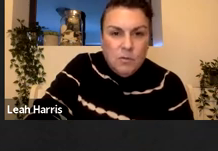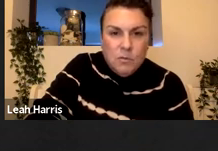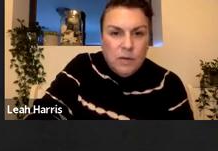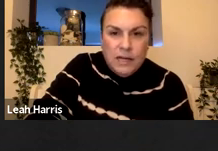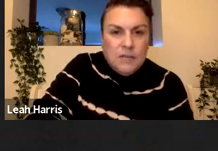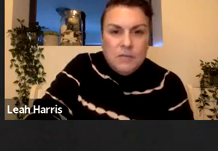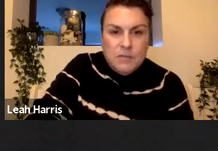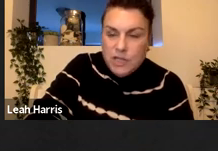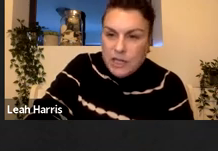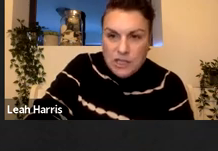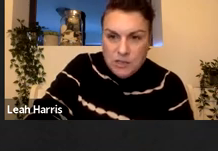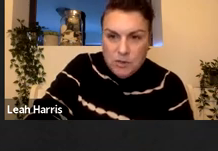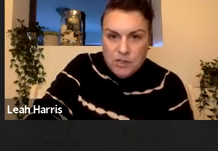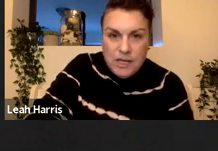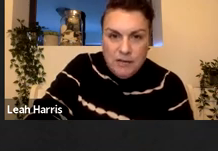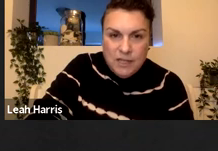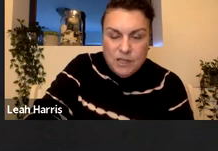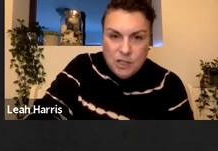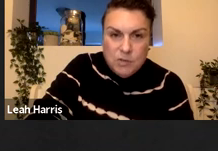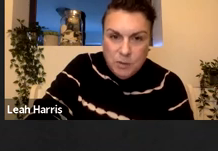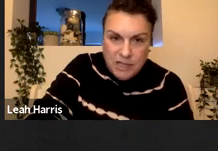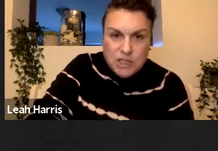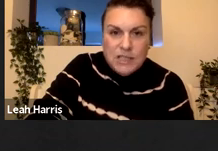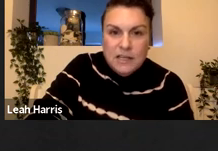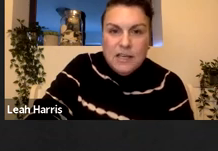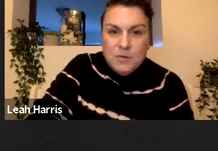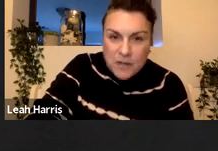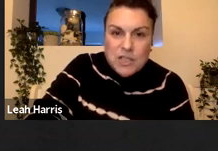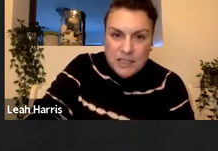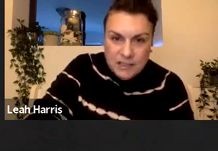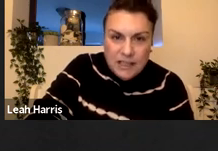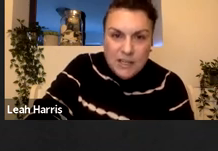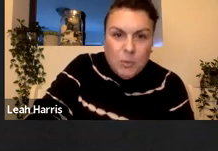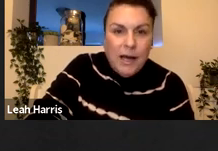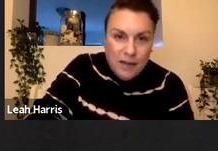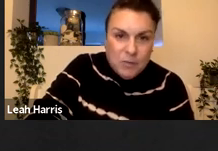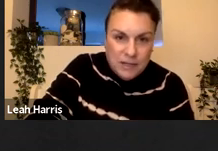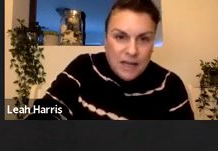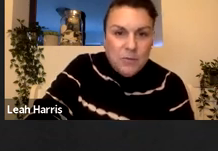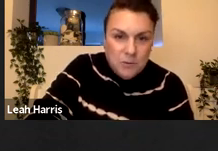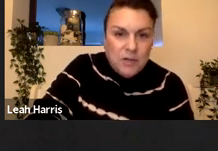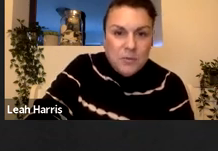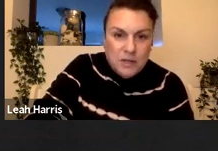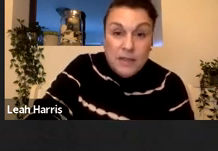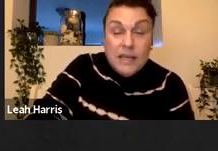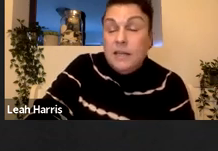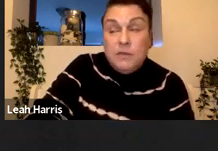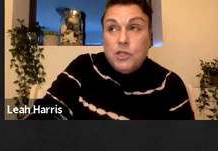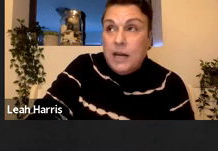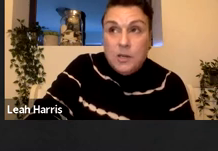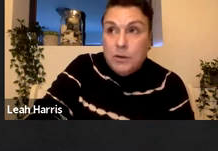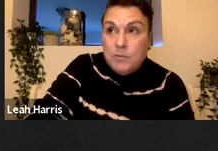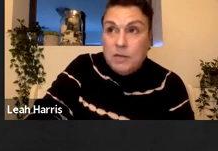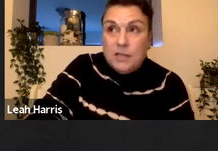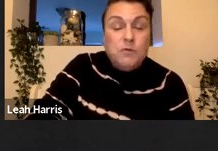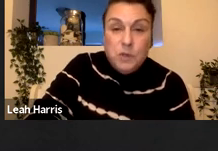know what any of the objections were to having a geolocation function like you have with 9-1-1 where they they can even